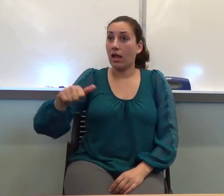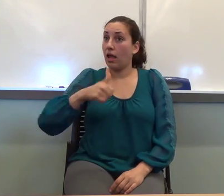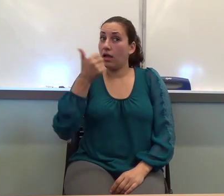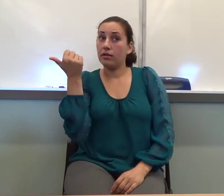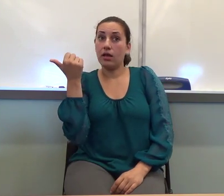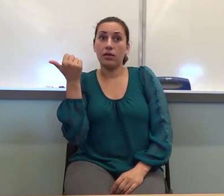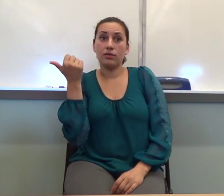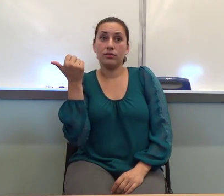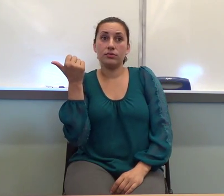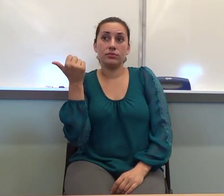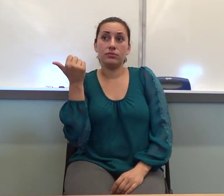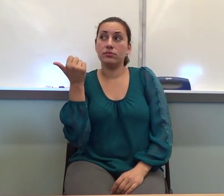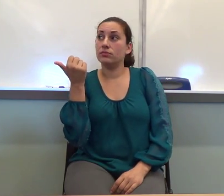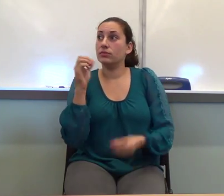5.2?